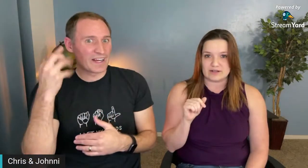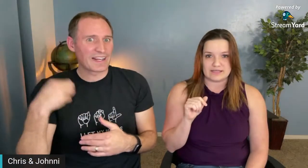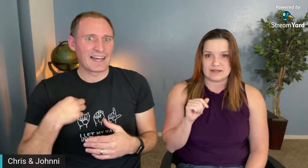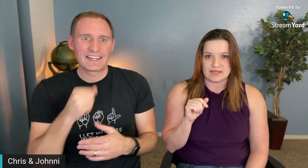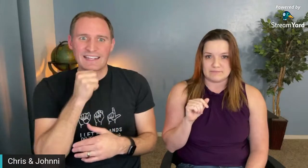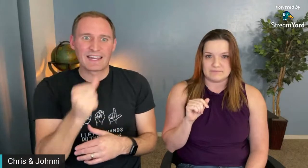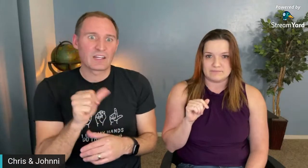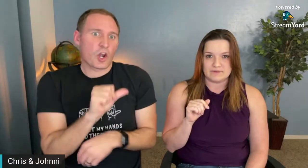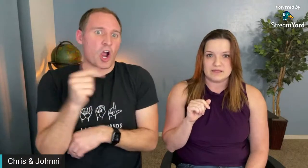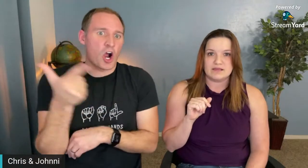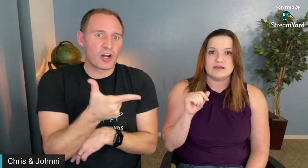in that name.